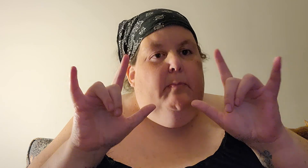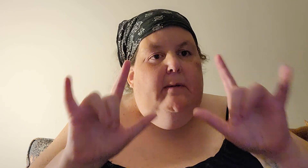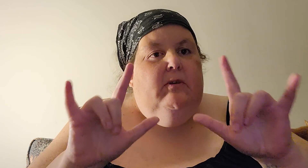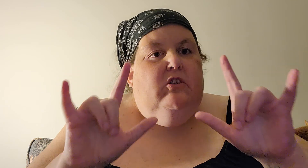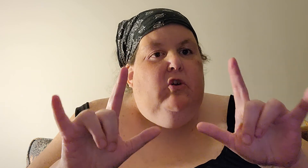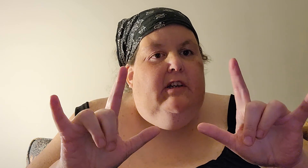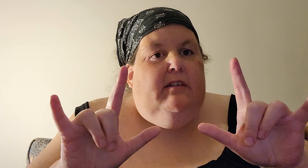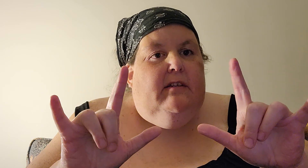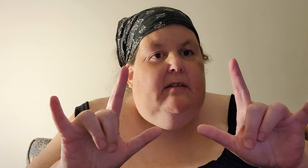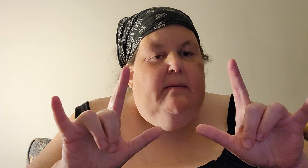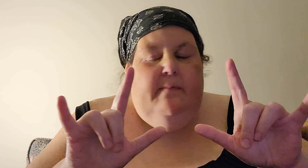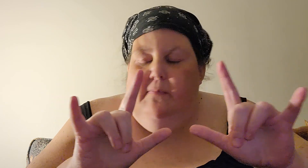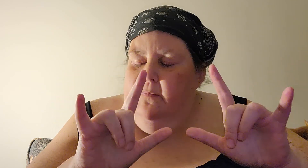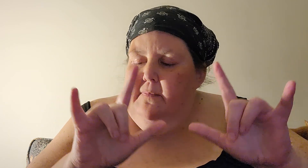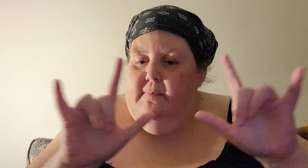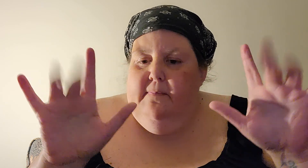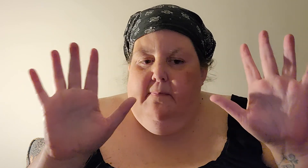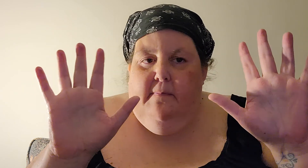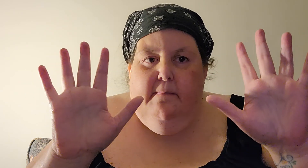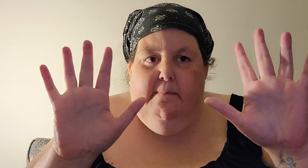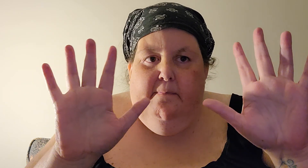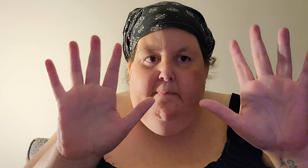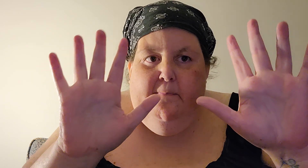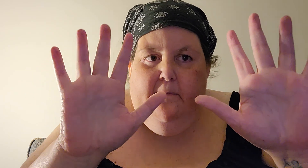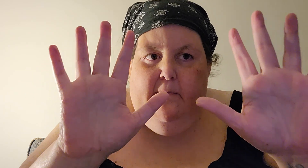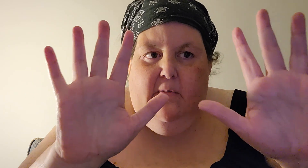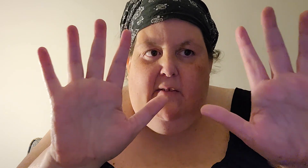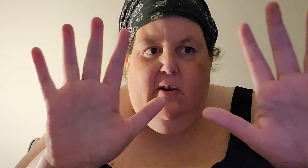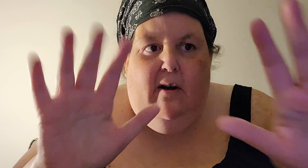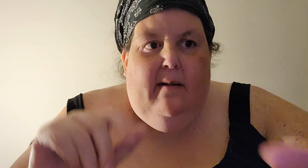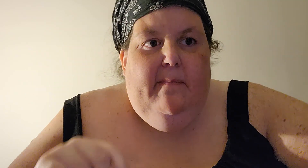kind to people's choices. Love you all.